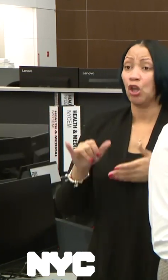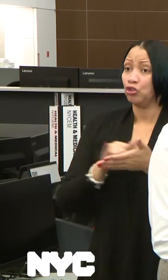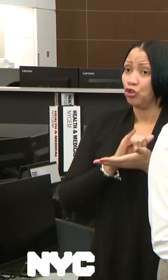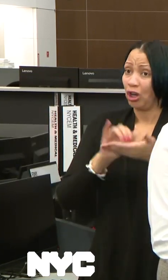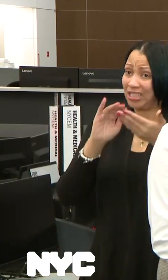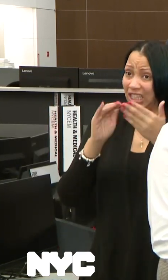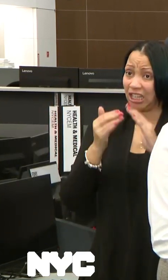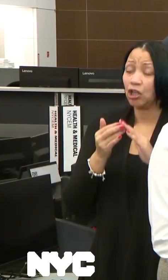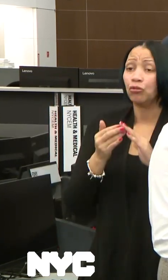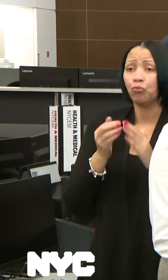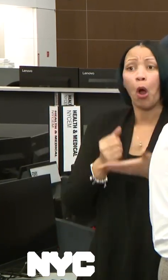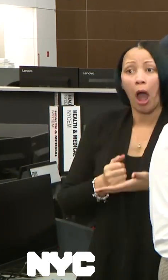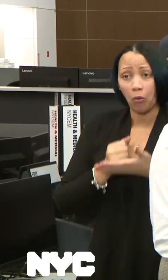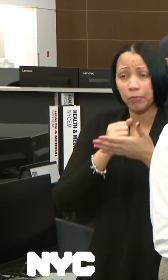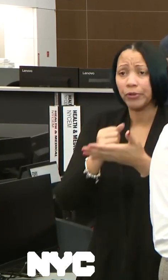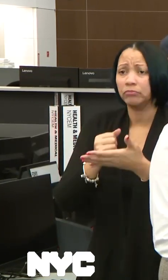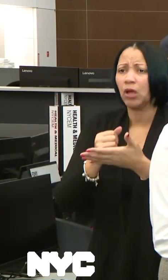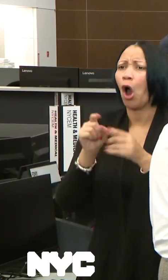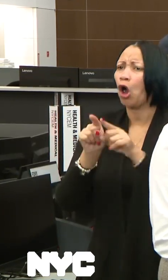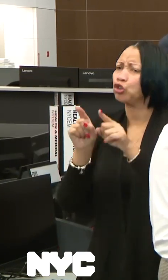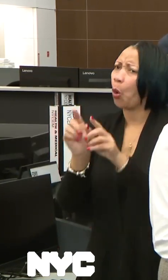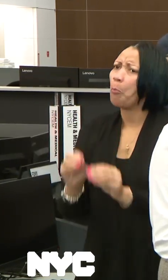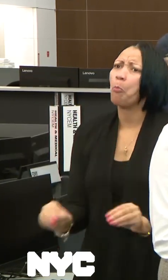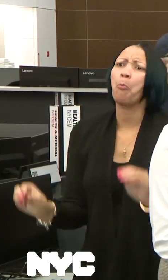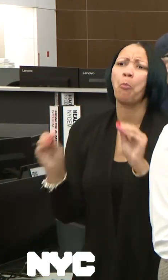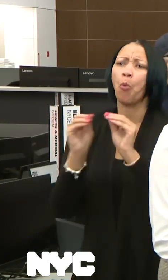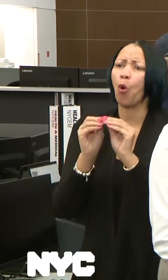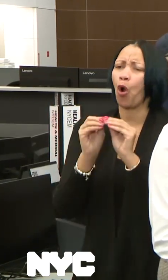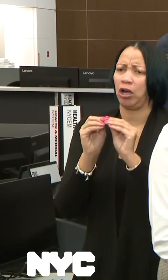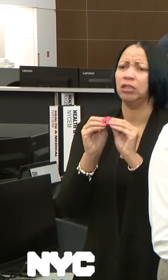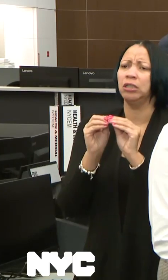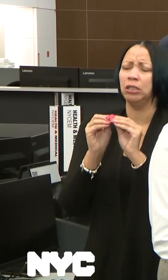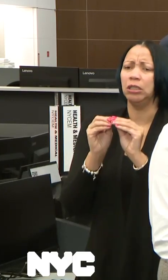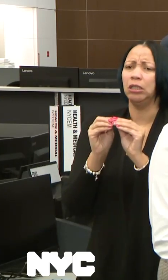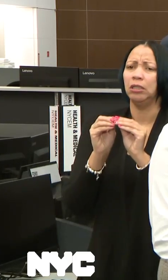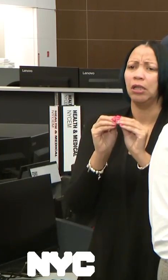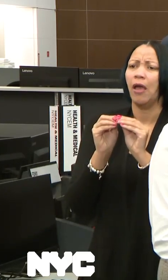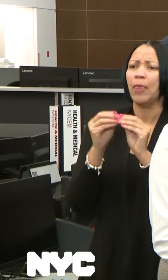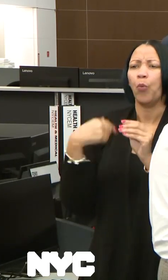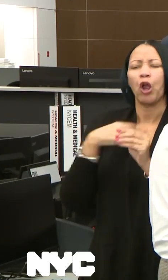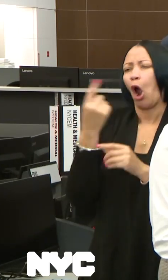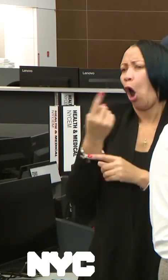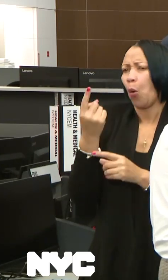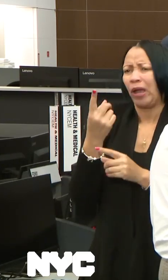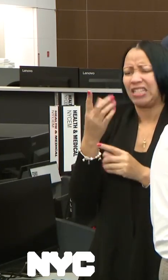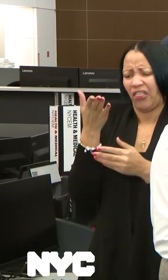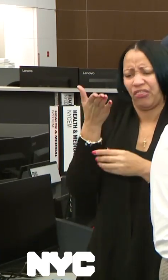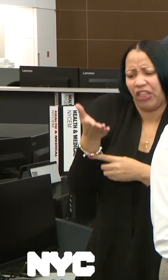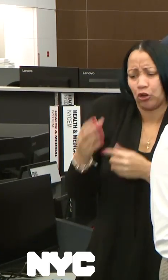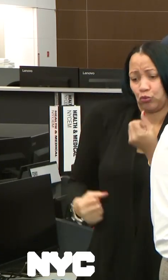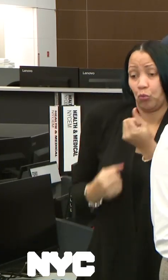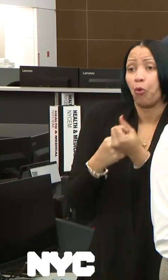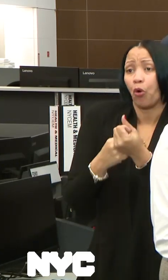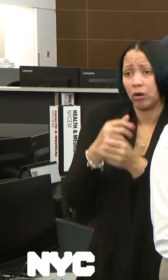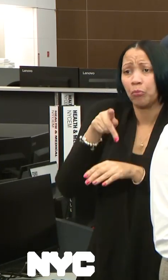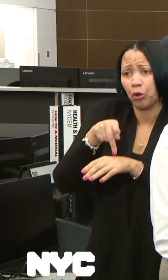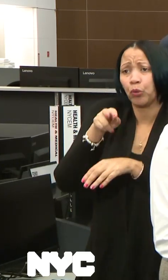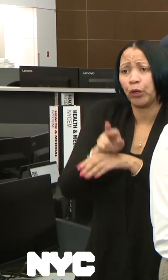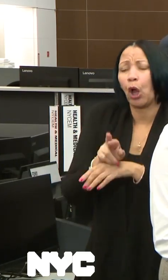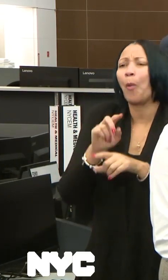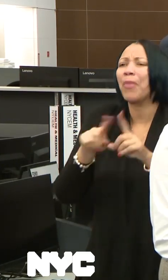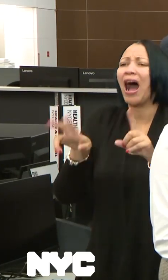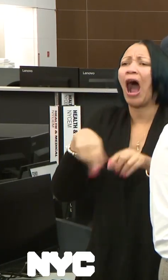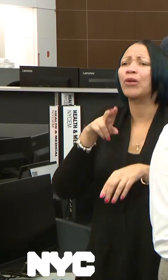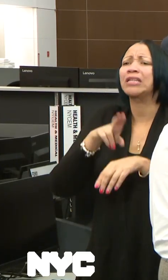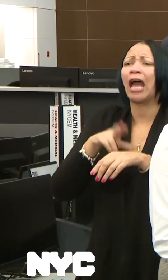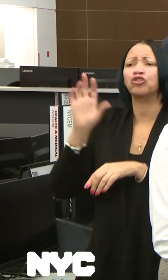fair share and then some. The people of New York City will always be there for the people of Puerto Rico, but we need our national government to just